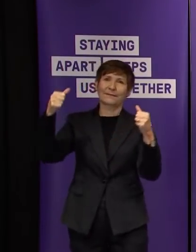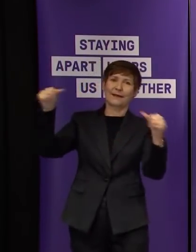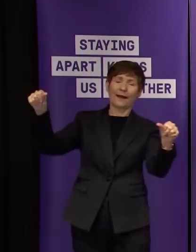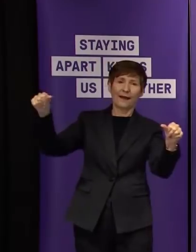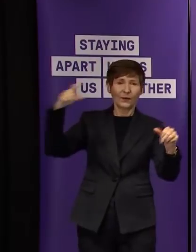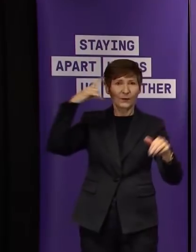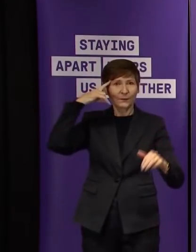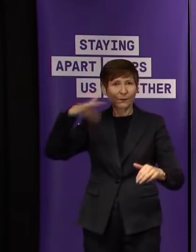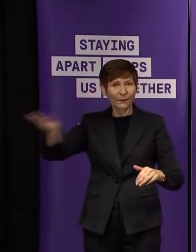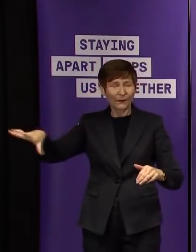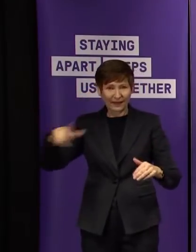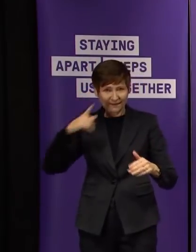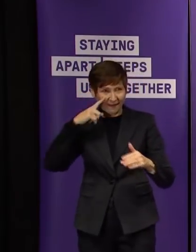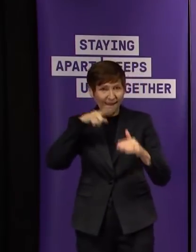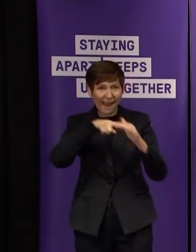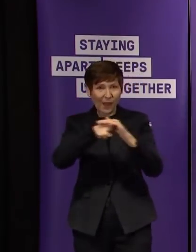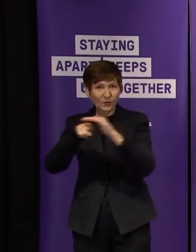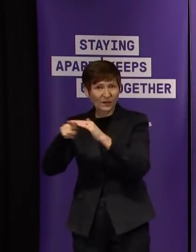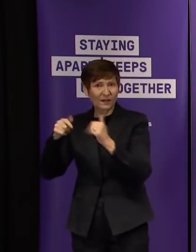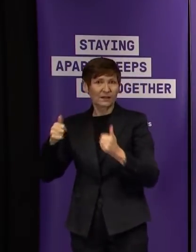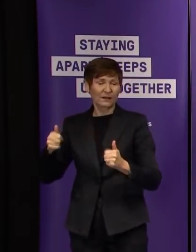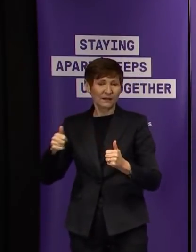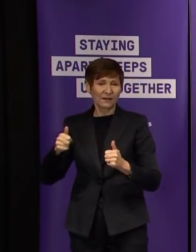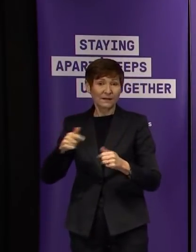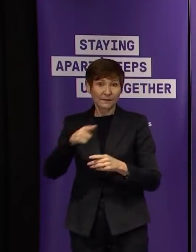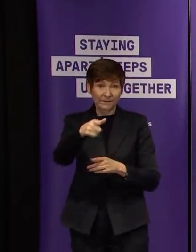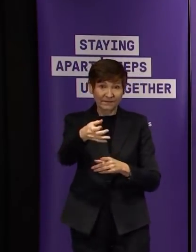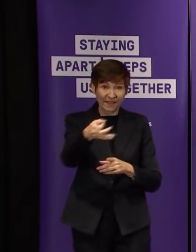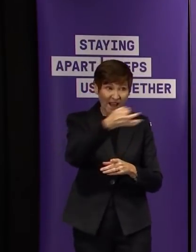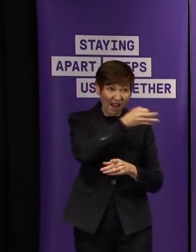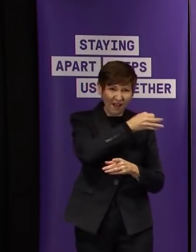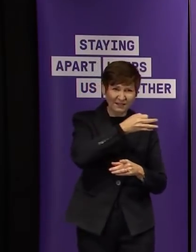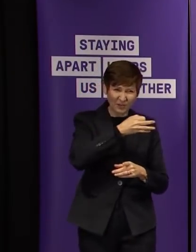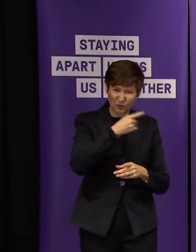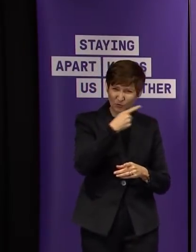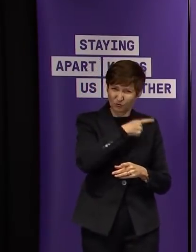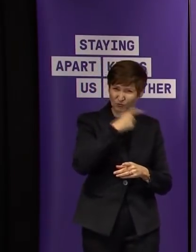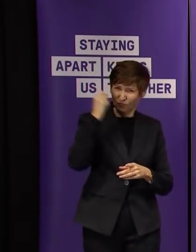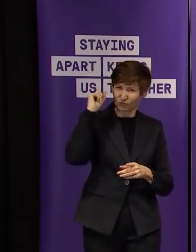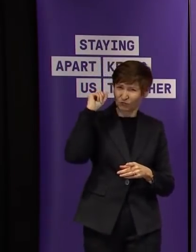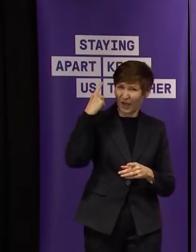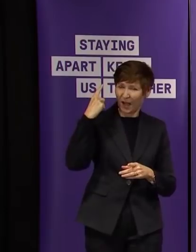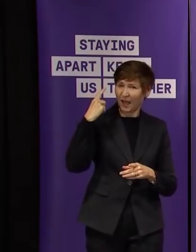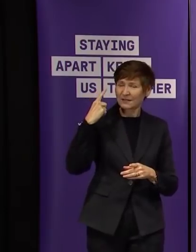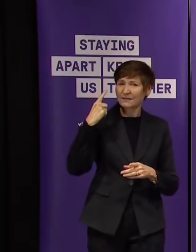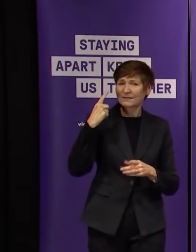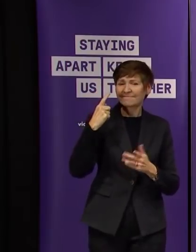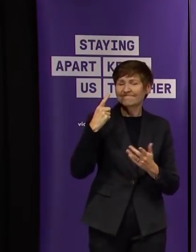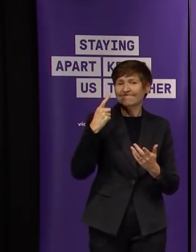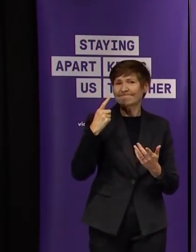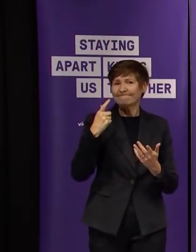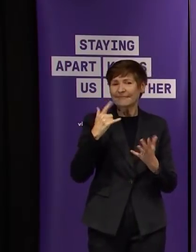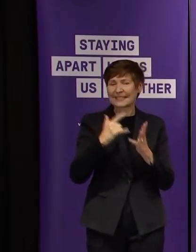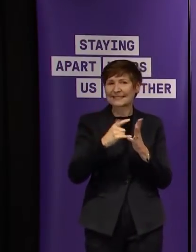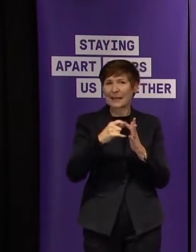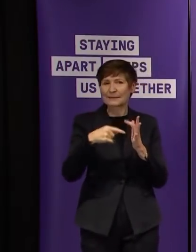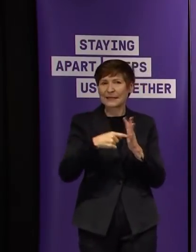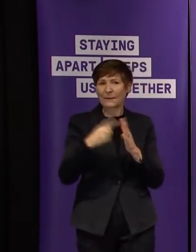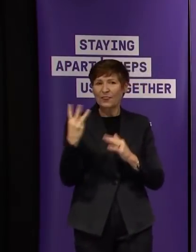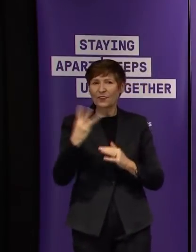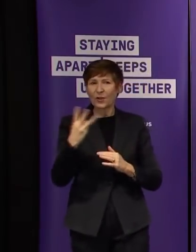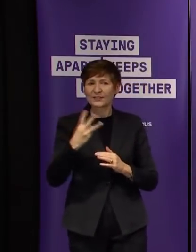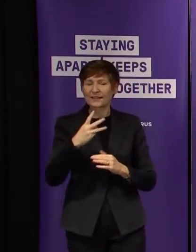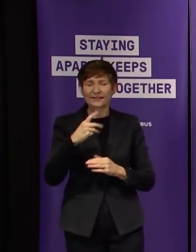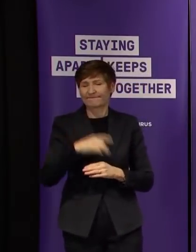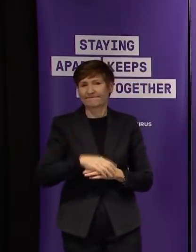realise September 14 was not going to happen, that stage 4 would have to be extended? Well, I think it